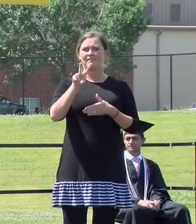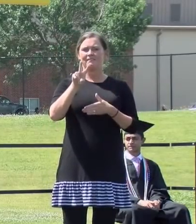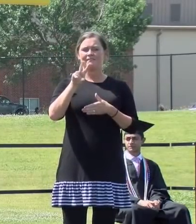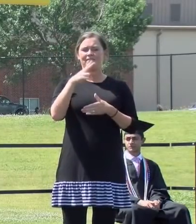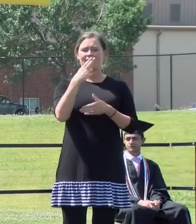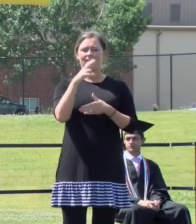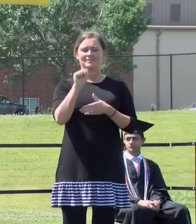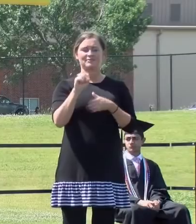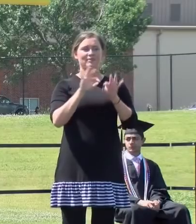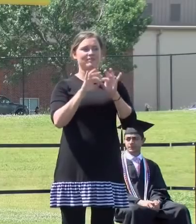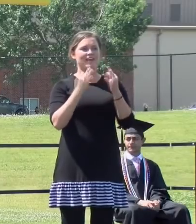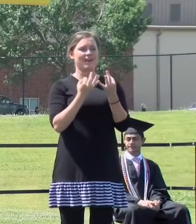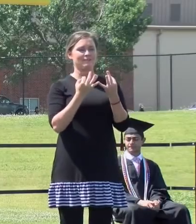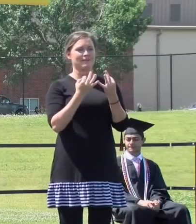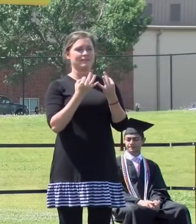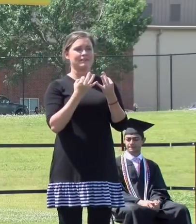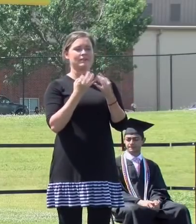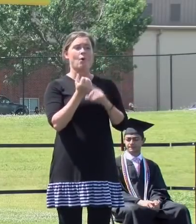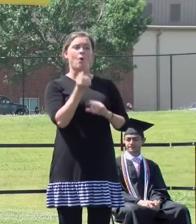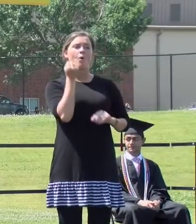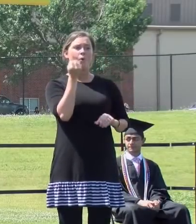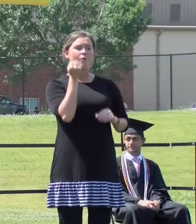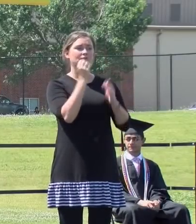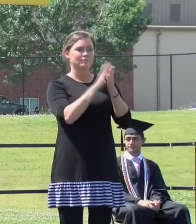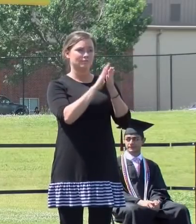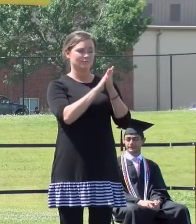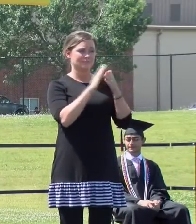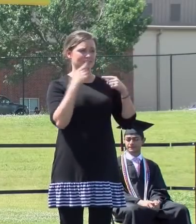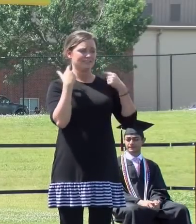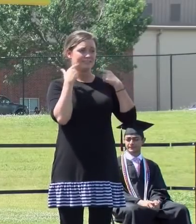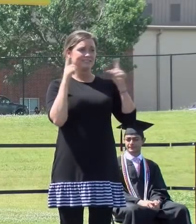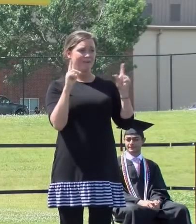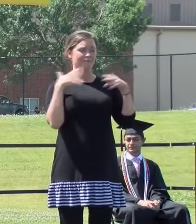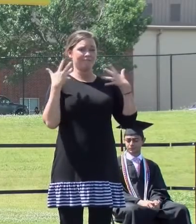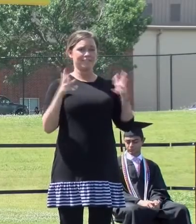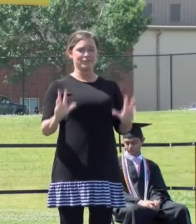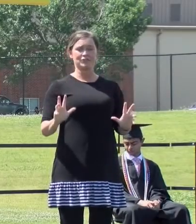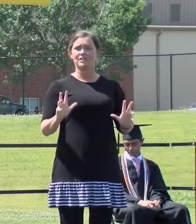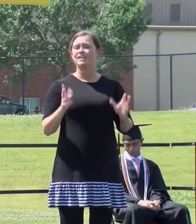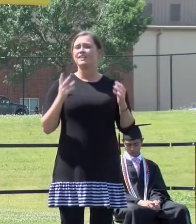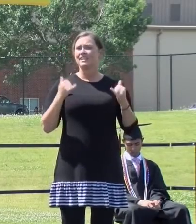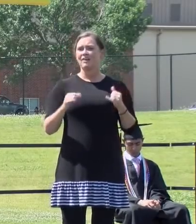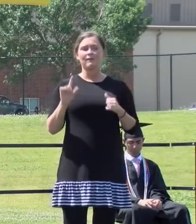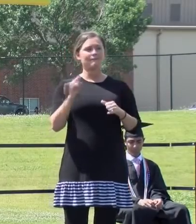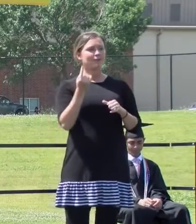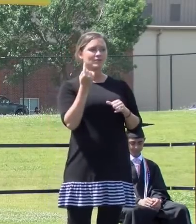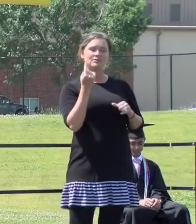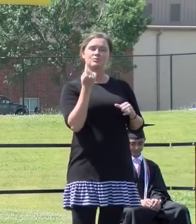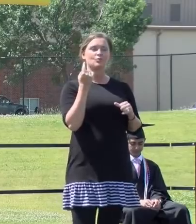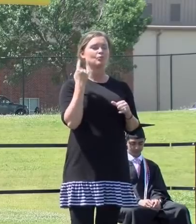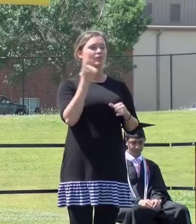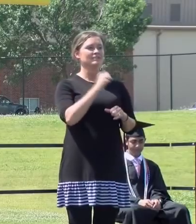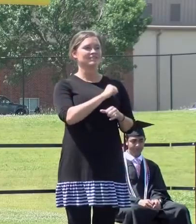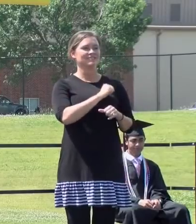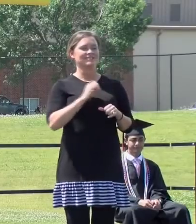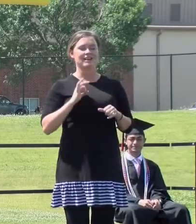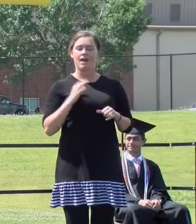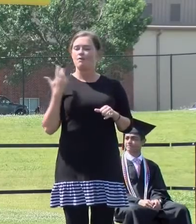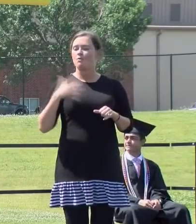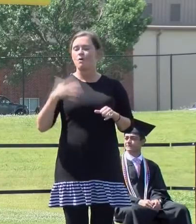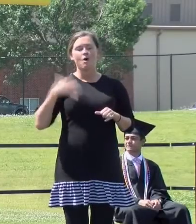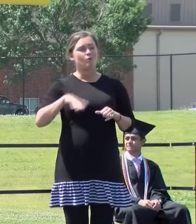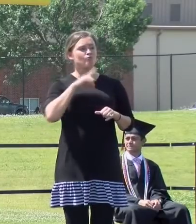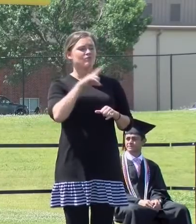family. Please hold your applause until I'm finished. The first is one of the finest teaching staffs in the entire